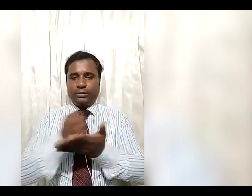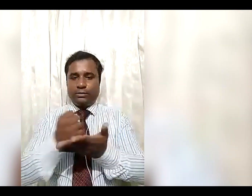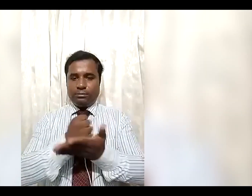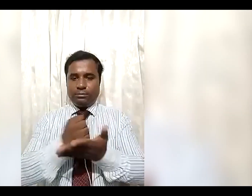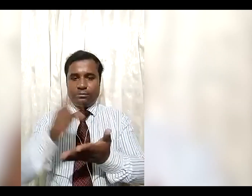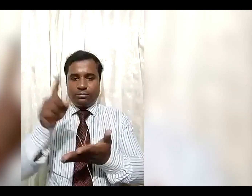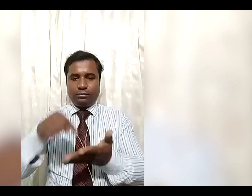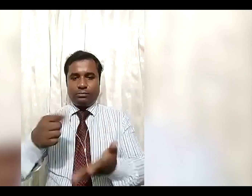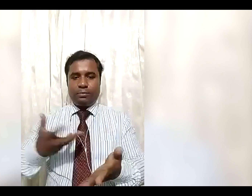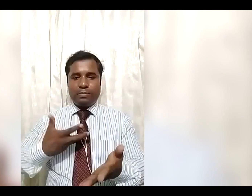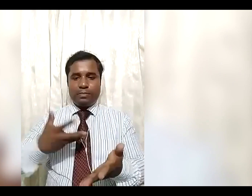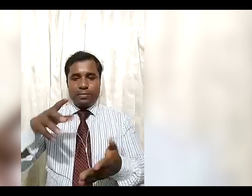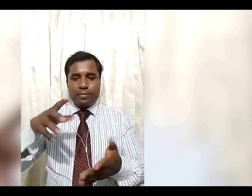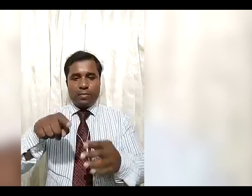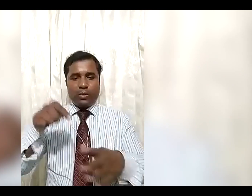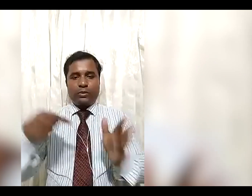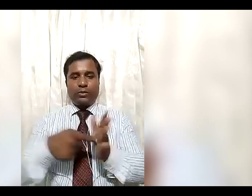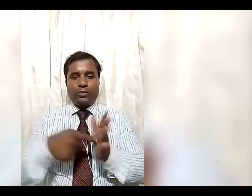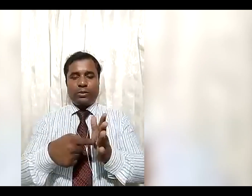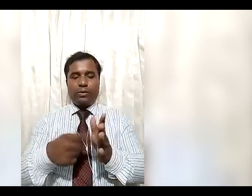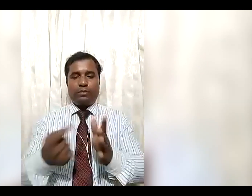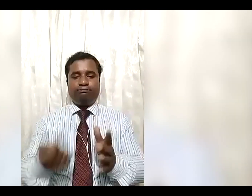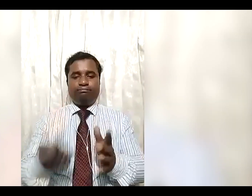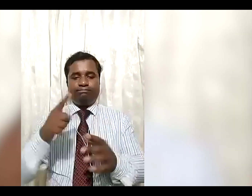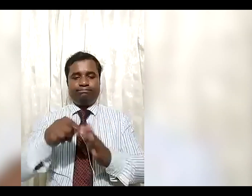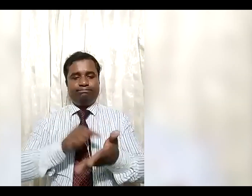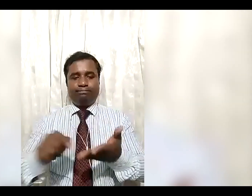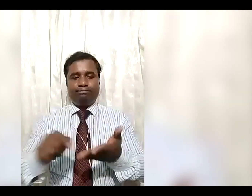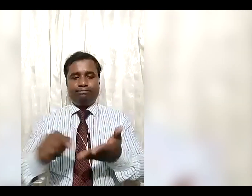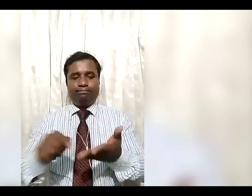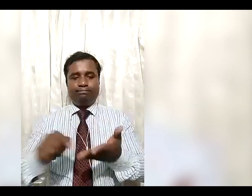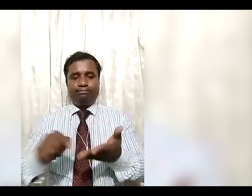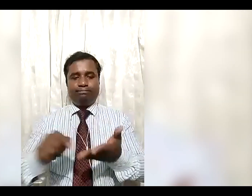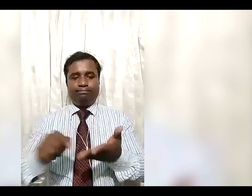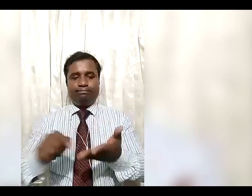countries become more democratic and equal and just for